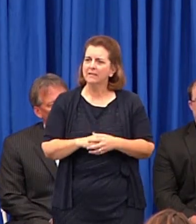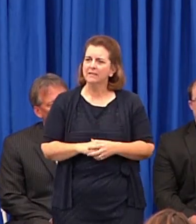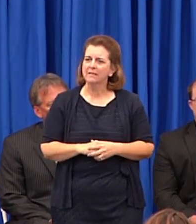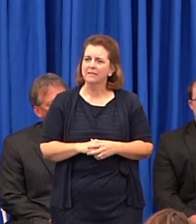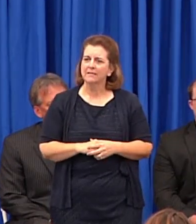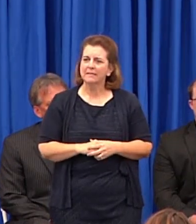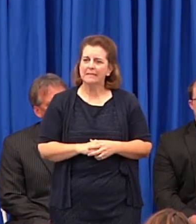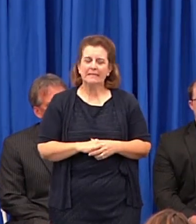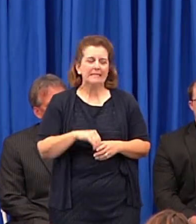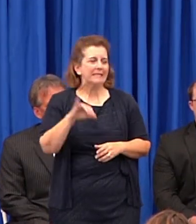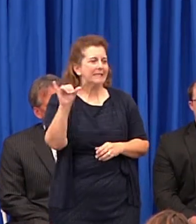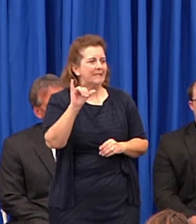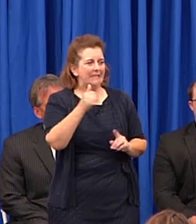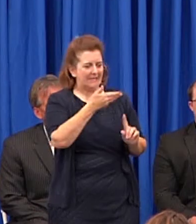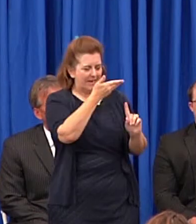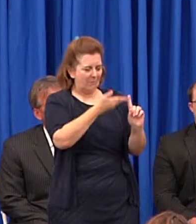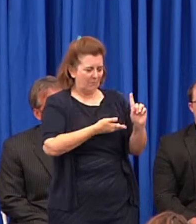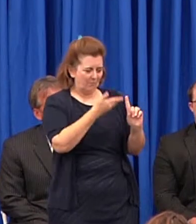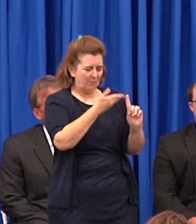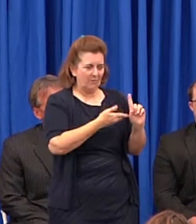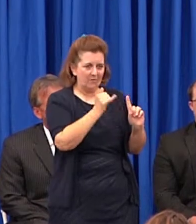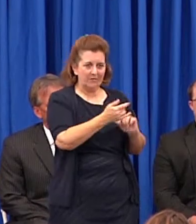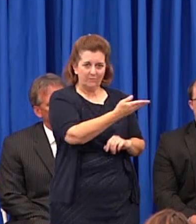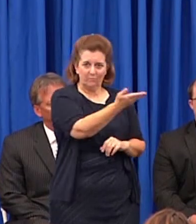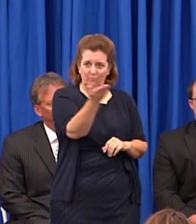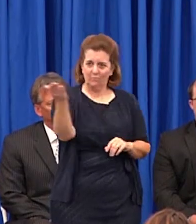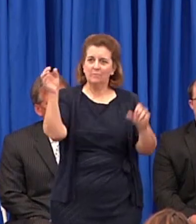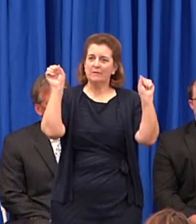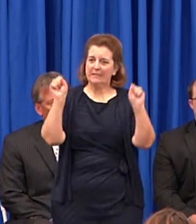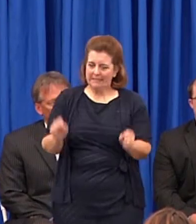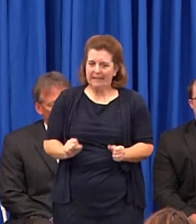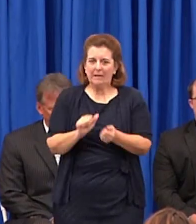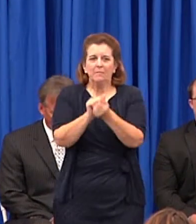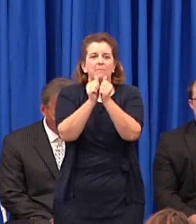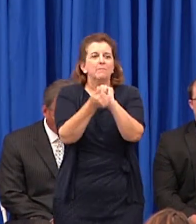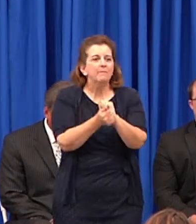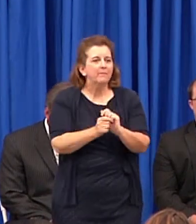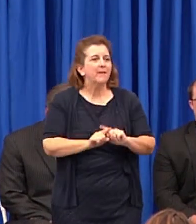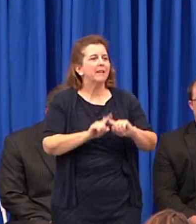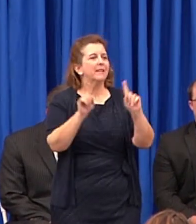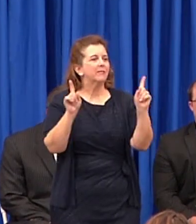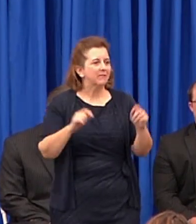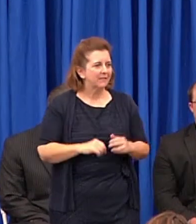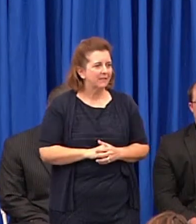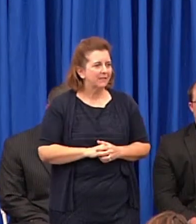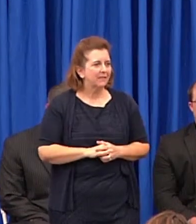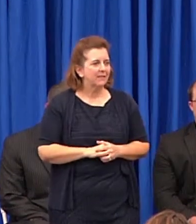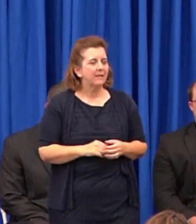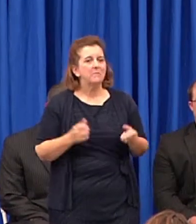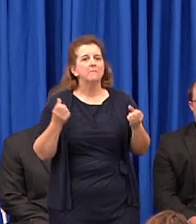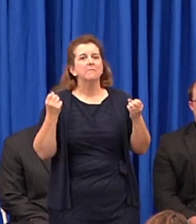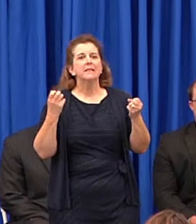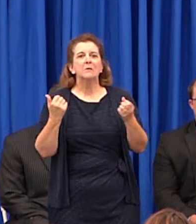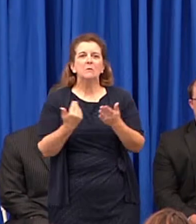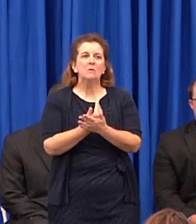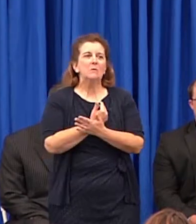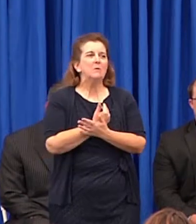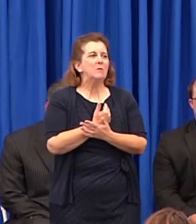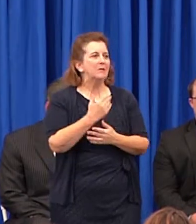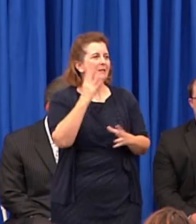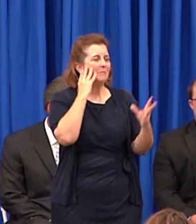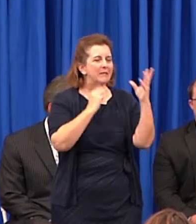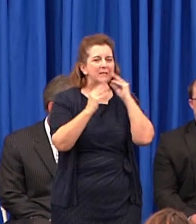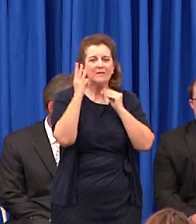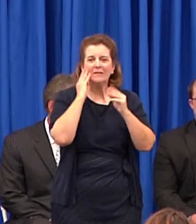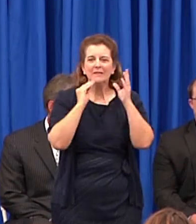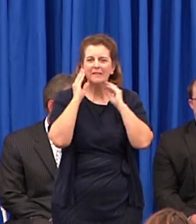Like Florence Nightingale, you'll have the opportunity to make a difference. You'll have many new doors to open. Have you